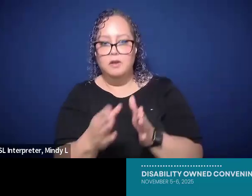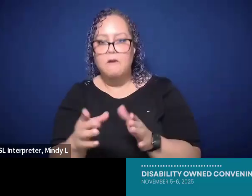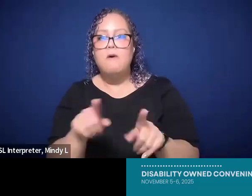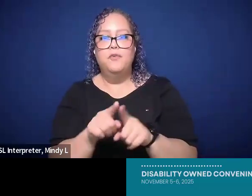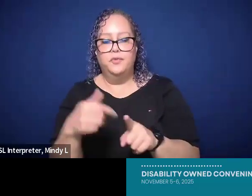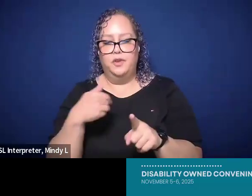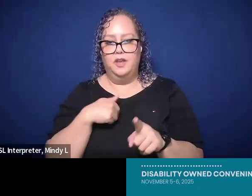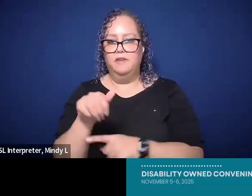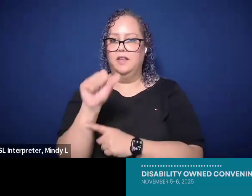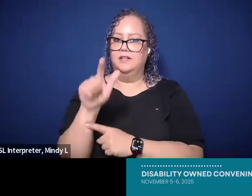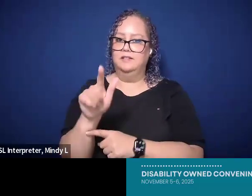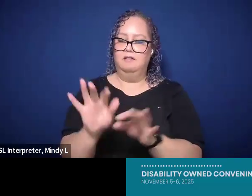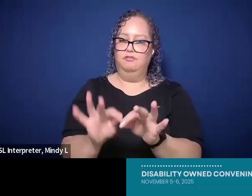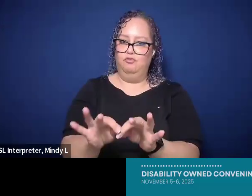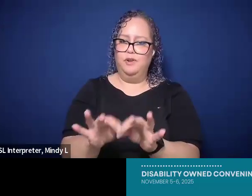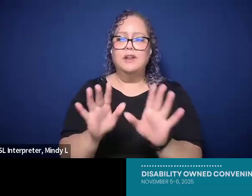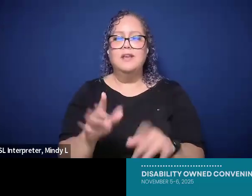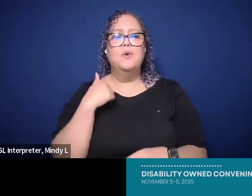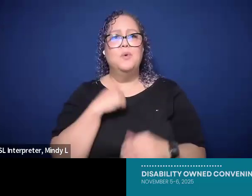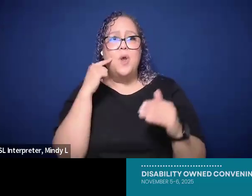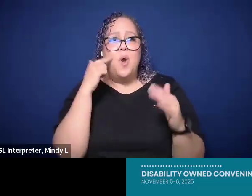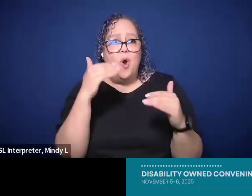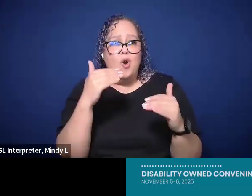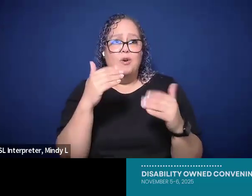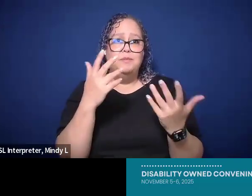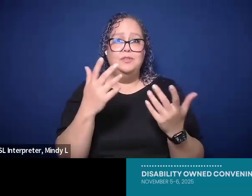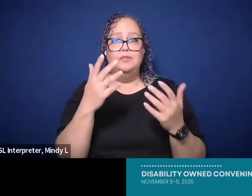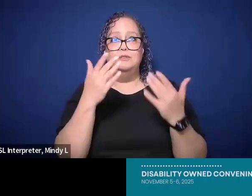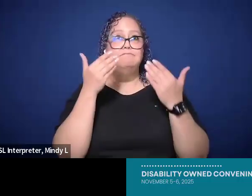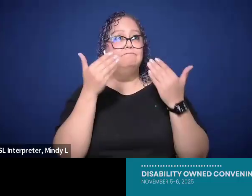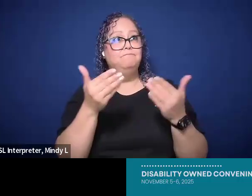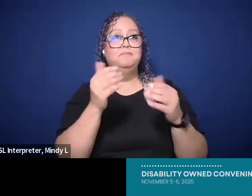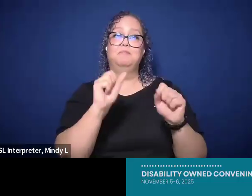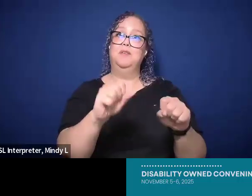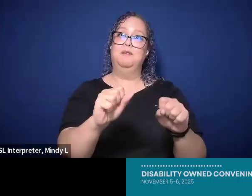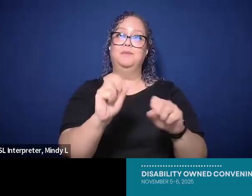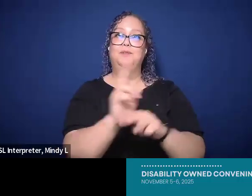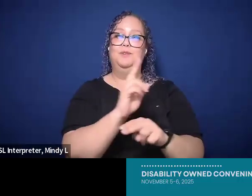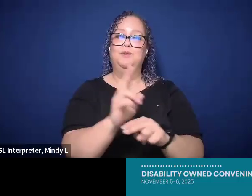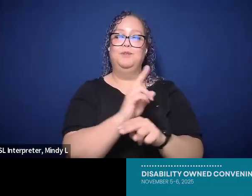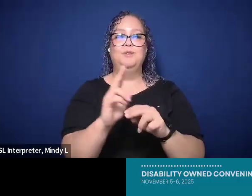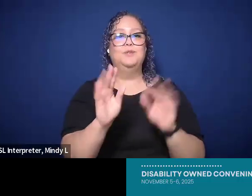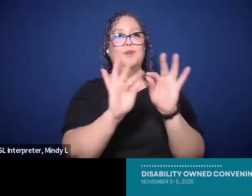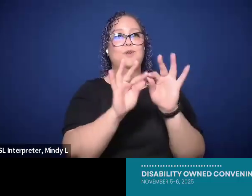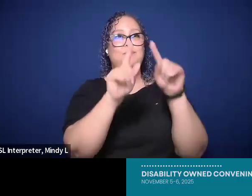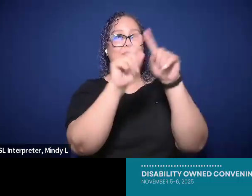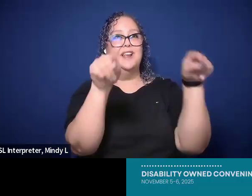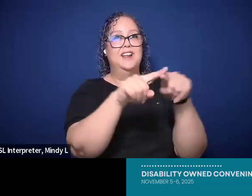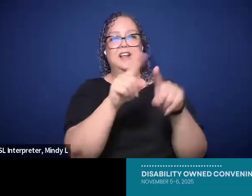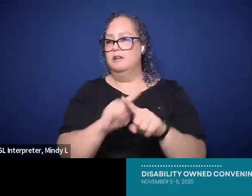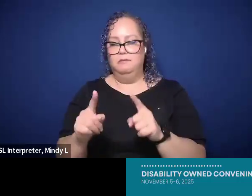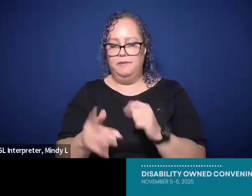We were hoping to use the interpretation pane, but we're having a few tech issues. So we will have them throughout the